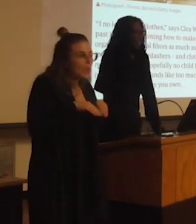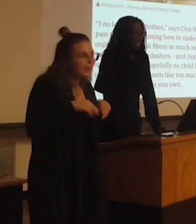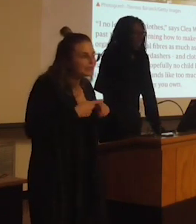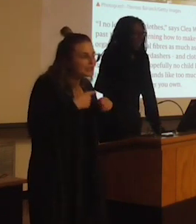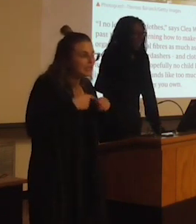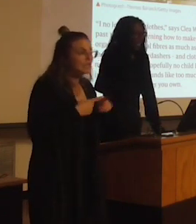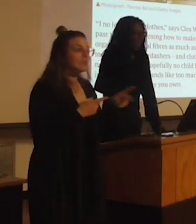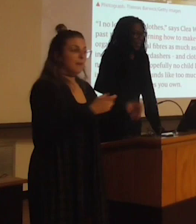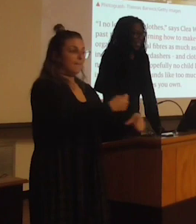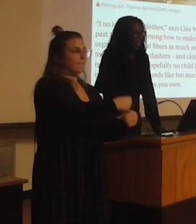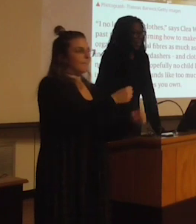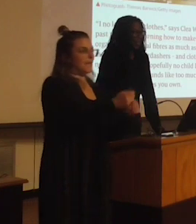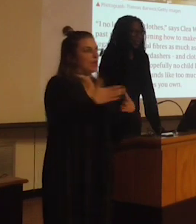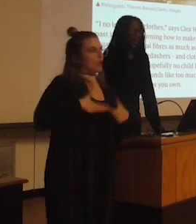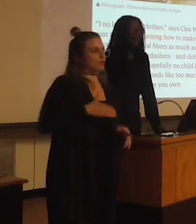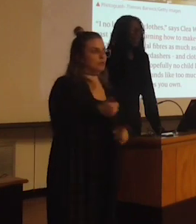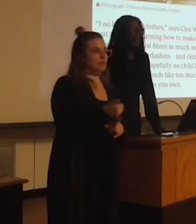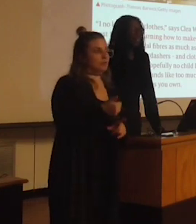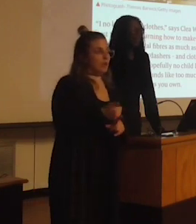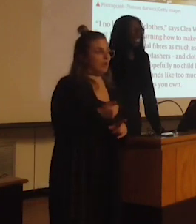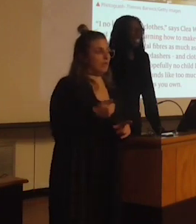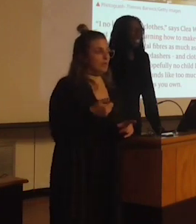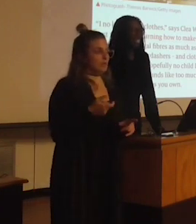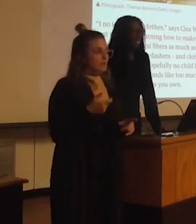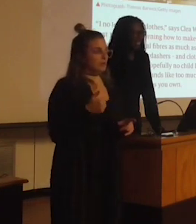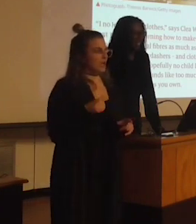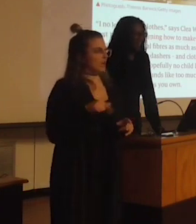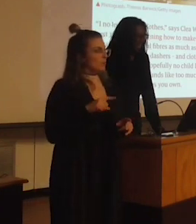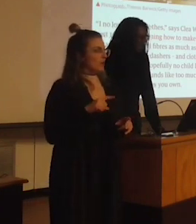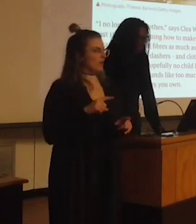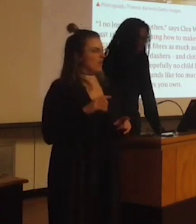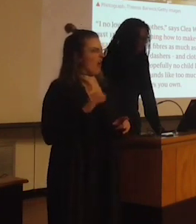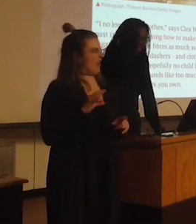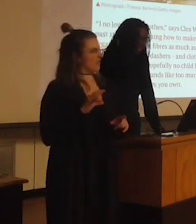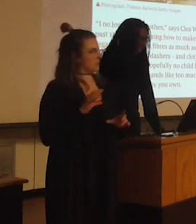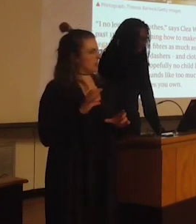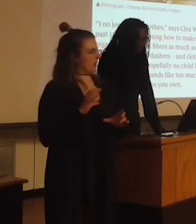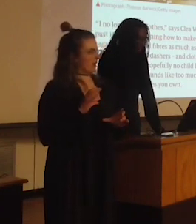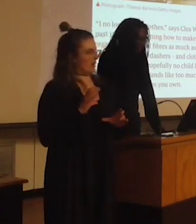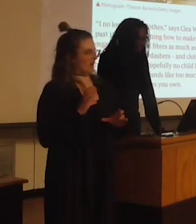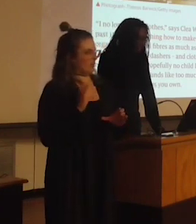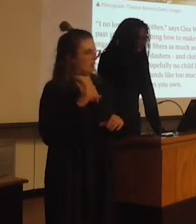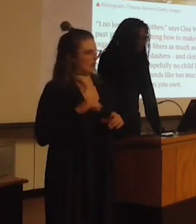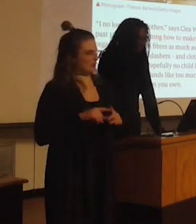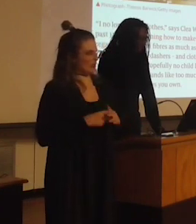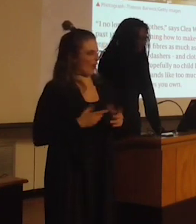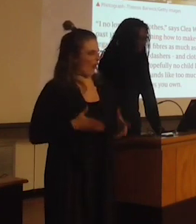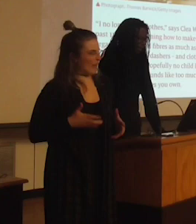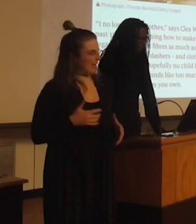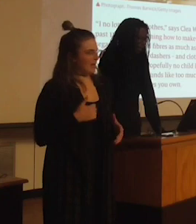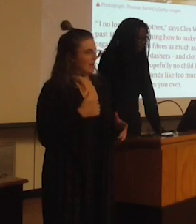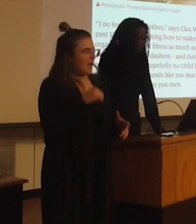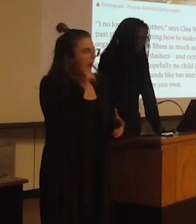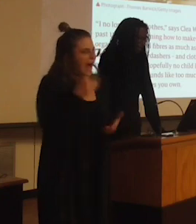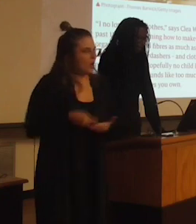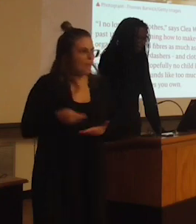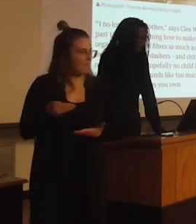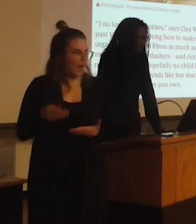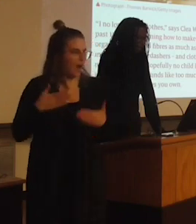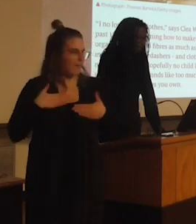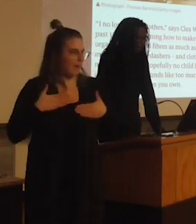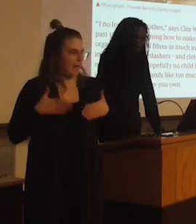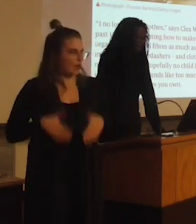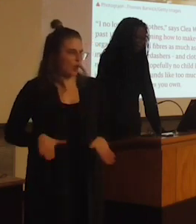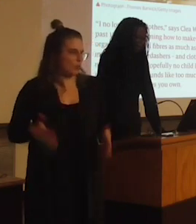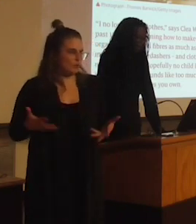It says make your own clothes. So this, we're off to an auspicious start, by the way. Like, I no longer buy my own clothes, says